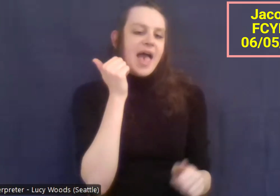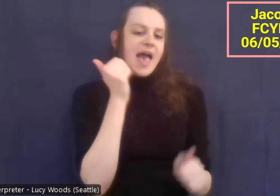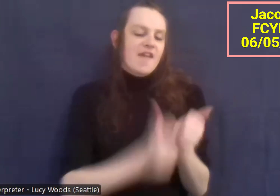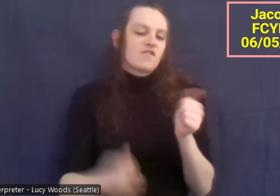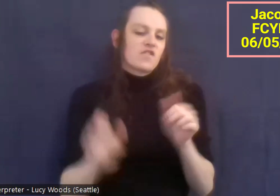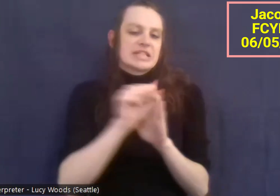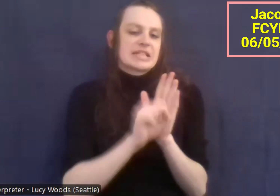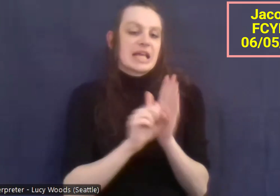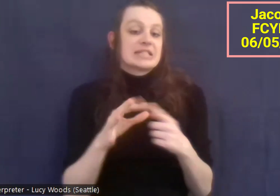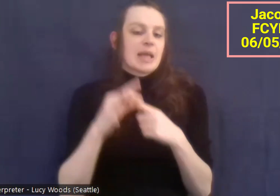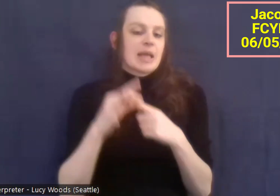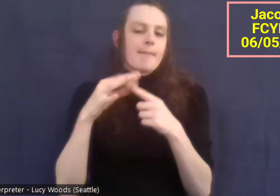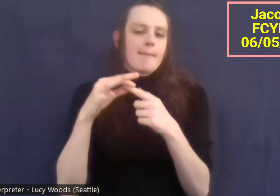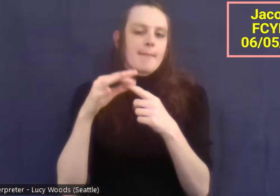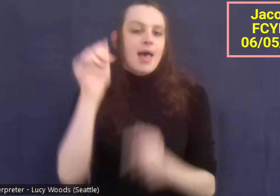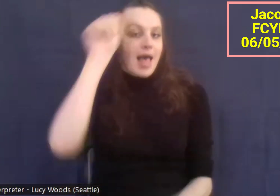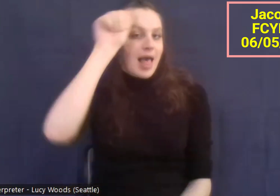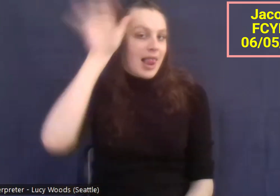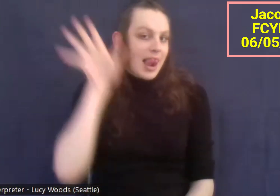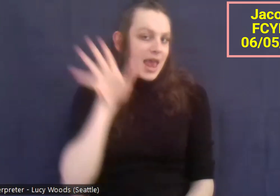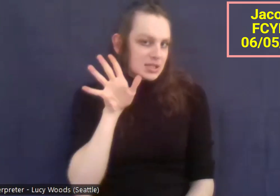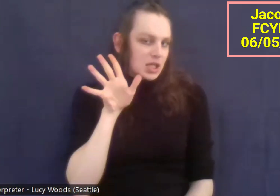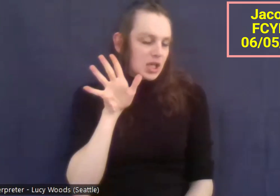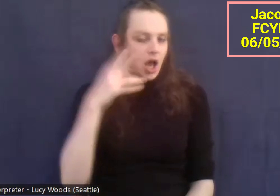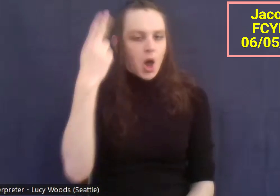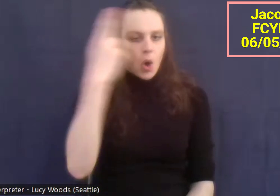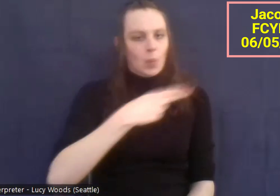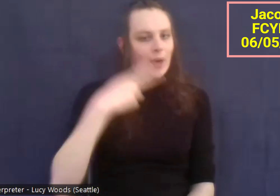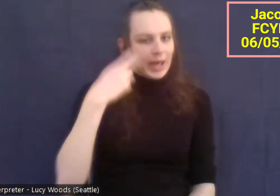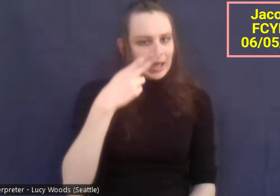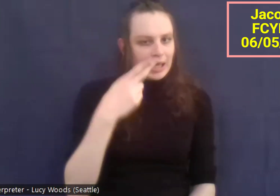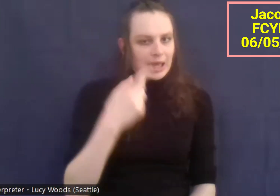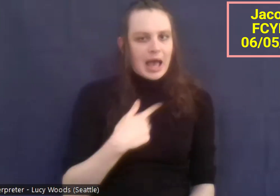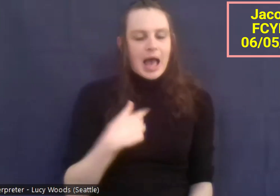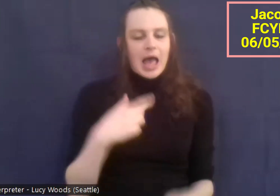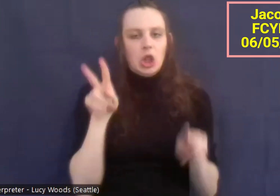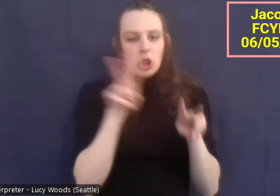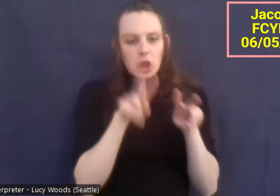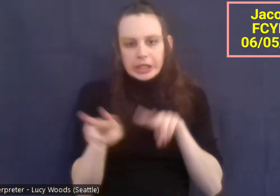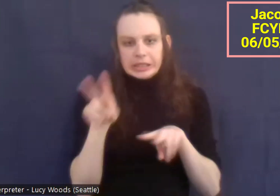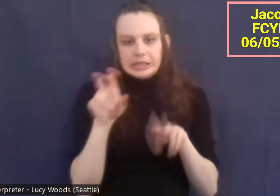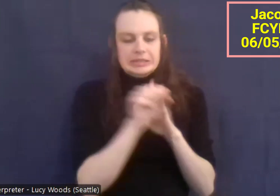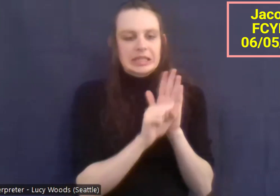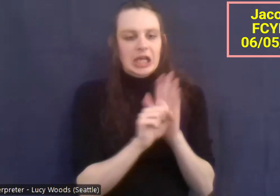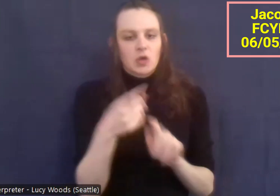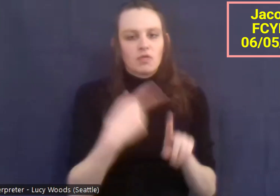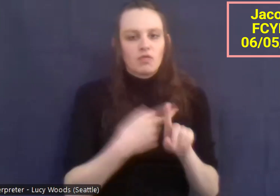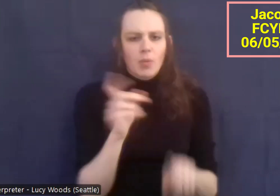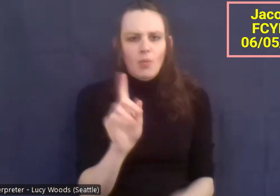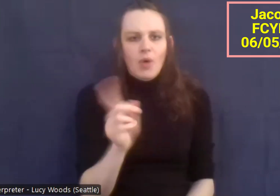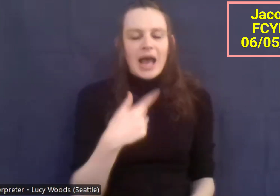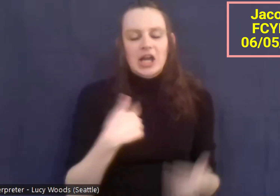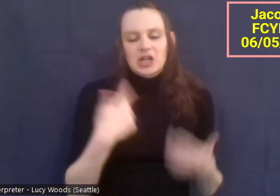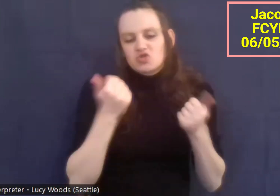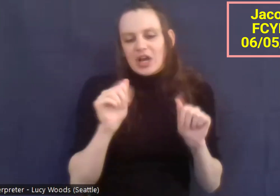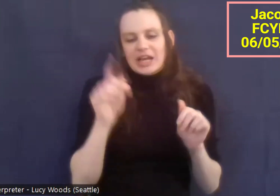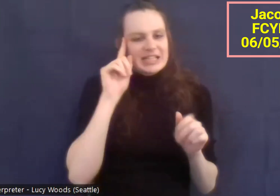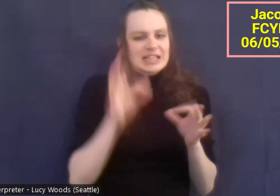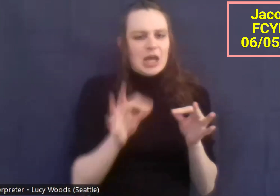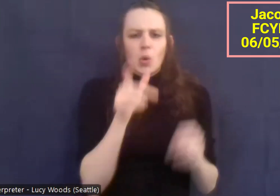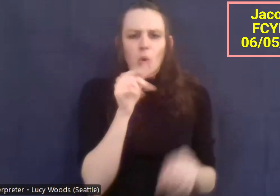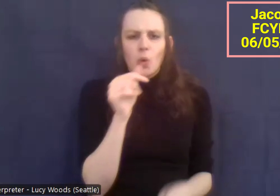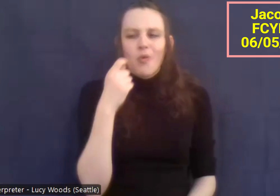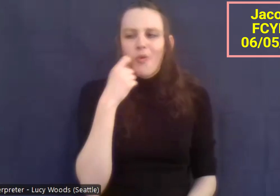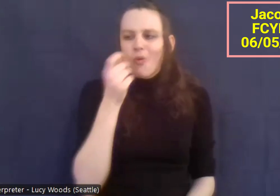the states that you guys are from and trying to decide which one will use the coolest based solely on geography. Um, and